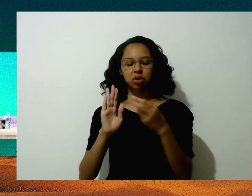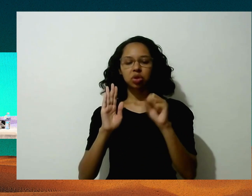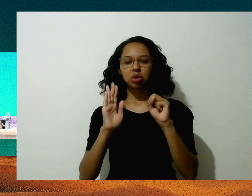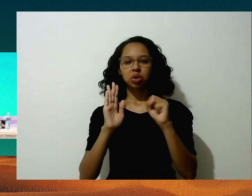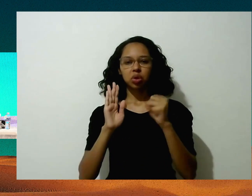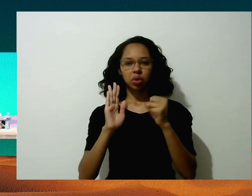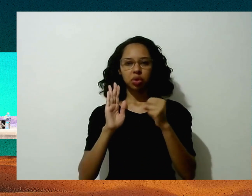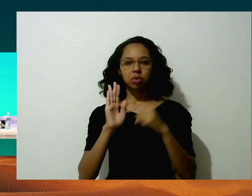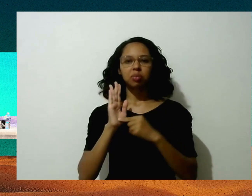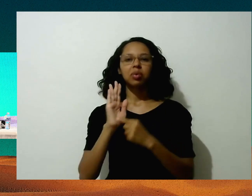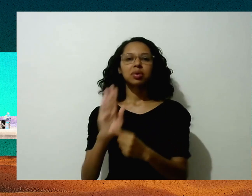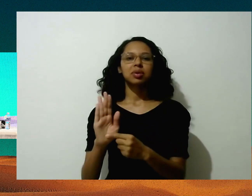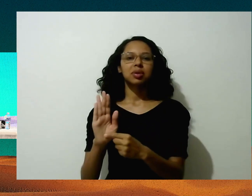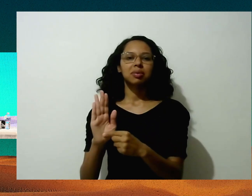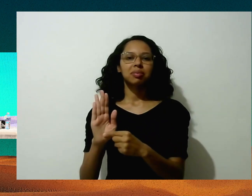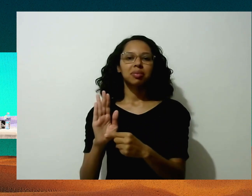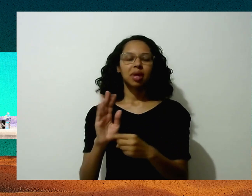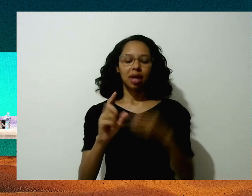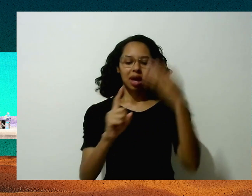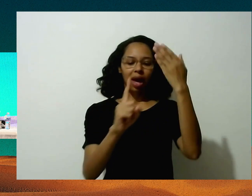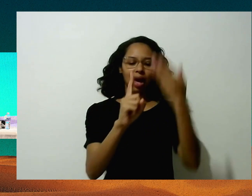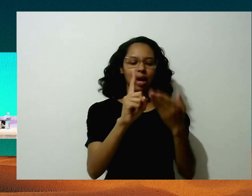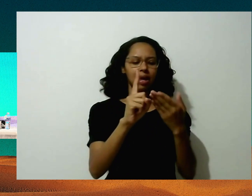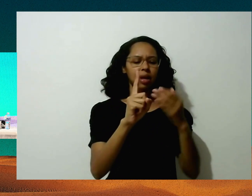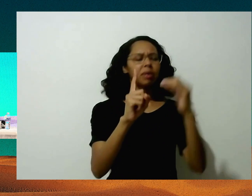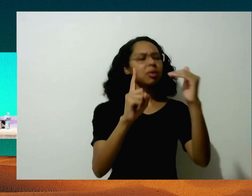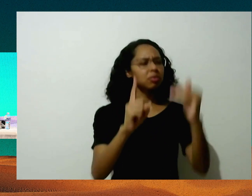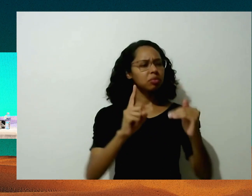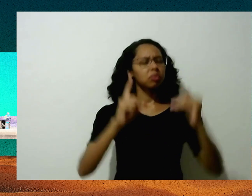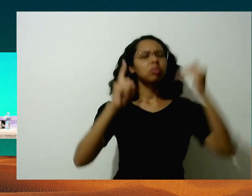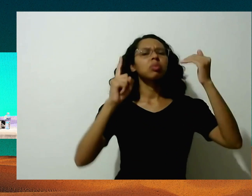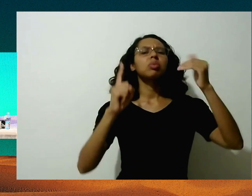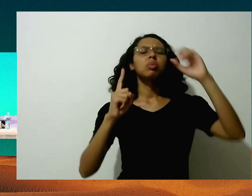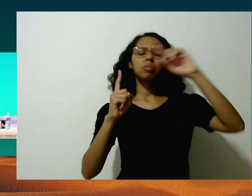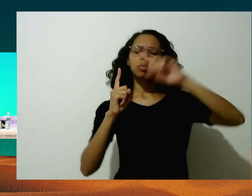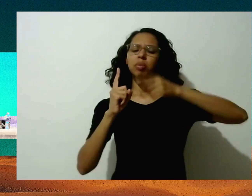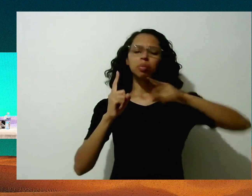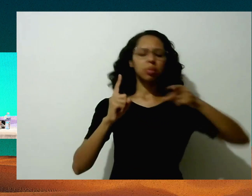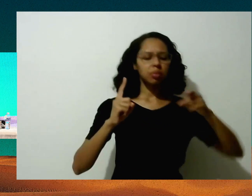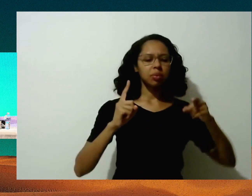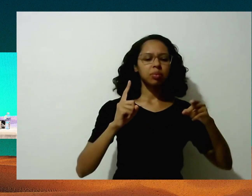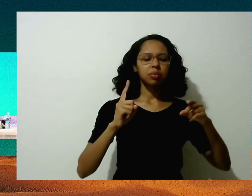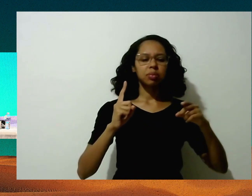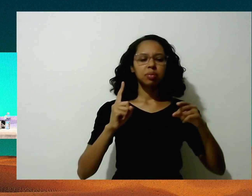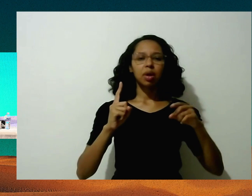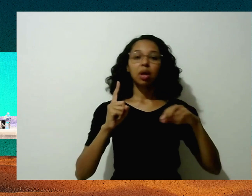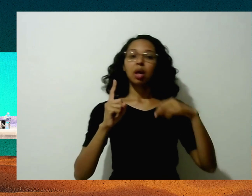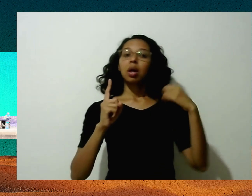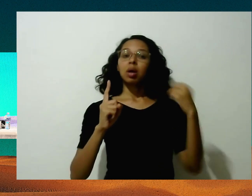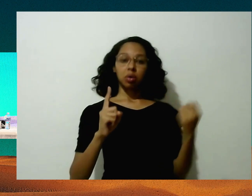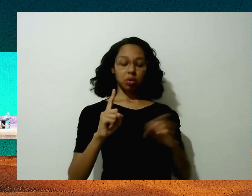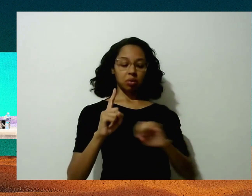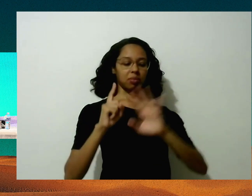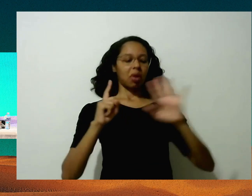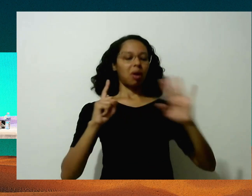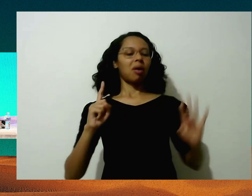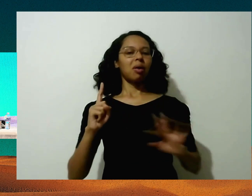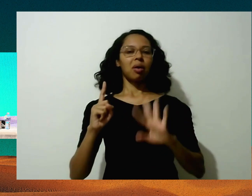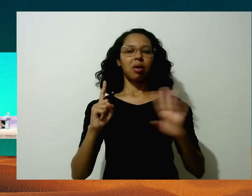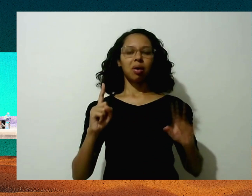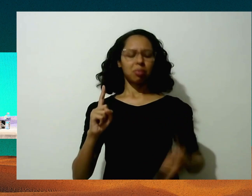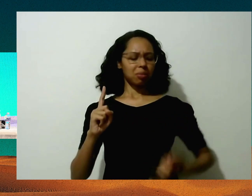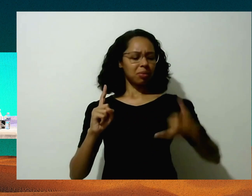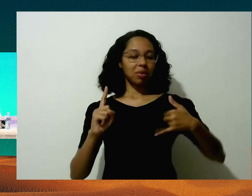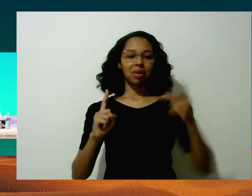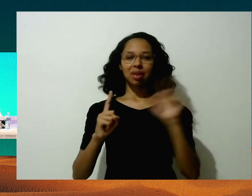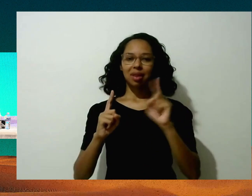agora? What is that for, that he received all that authority? Também não é para a sua própria glória. It is not for his own glory. É para a obra de Deus. It is